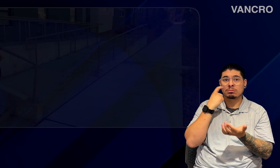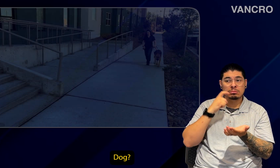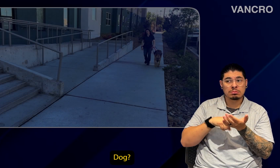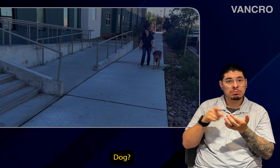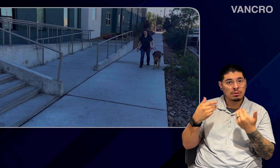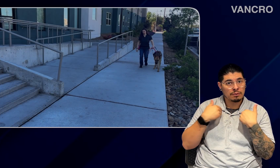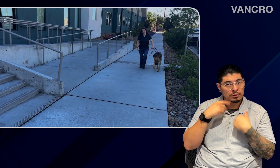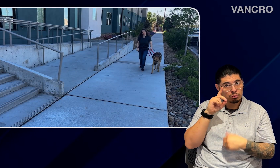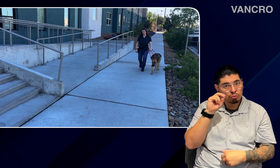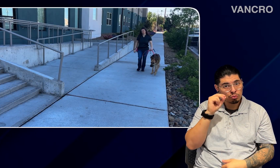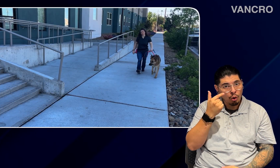Dog?